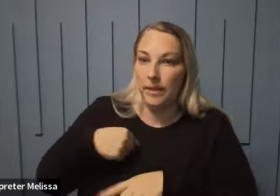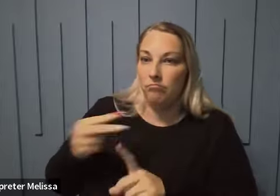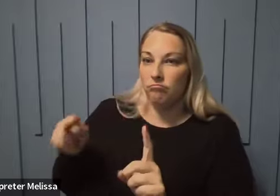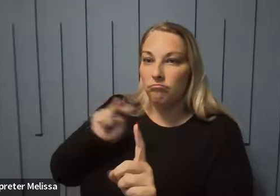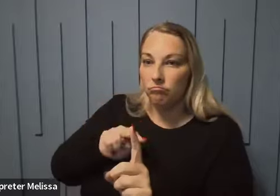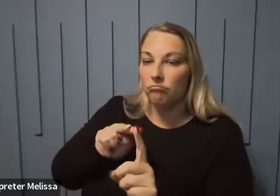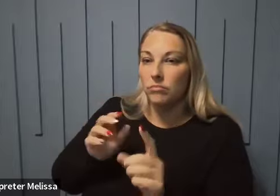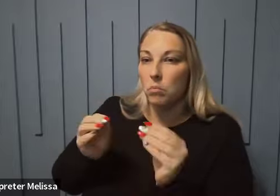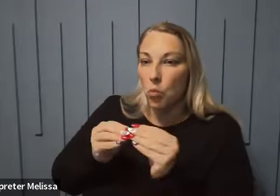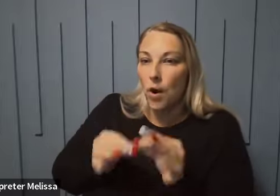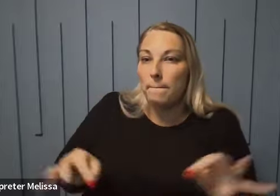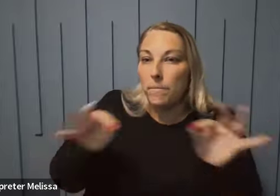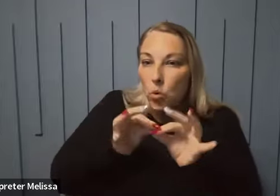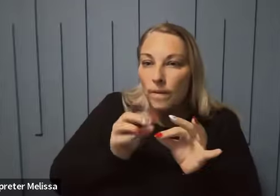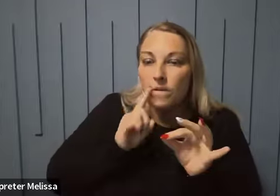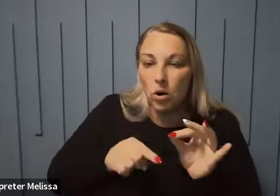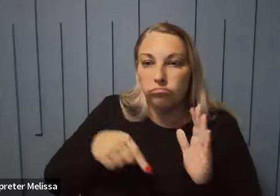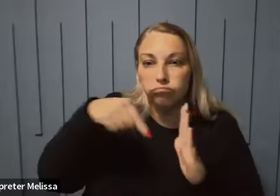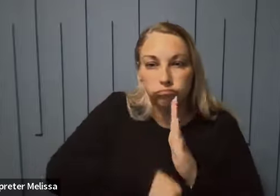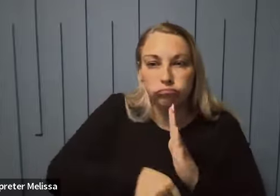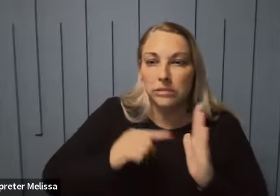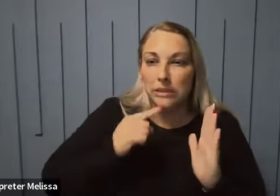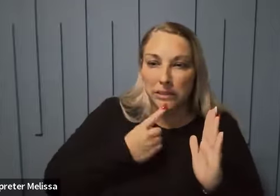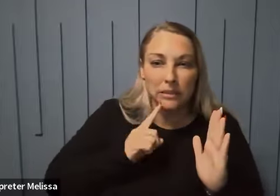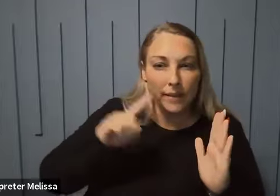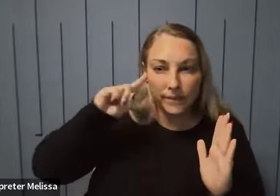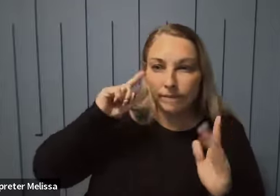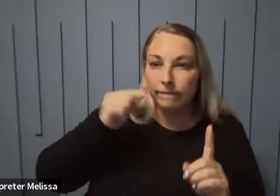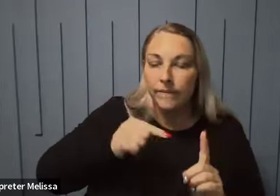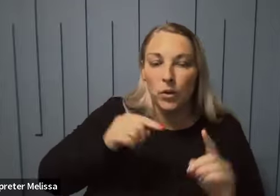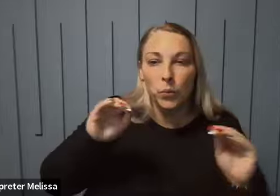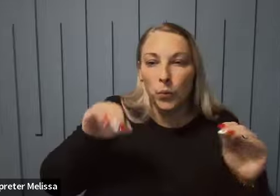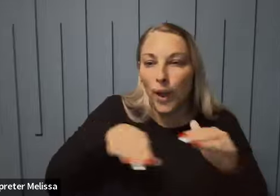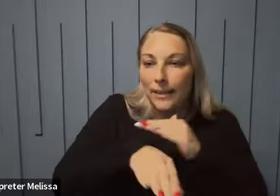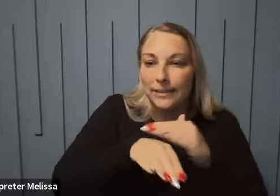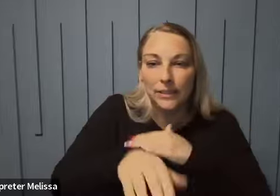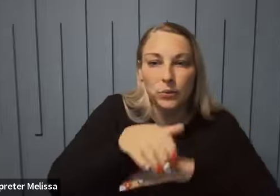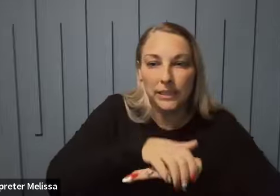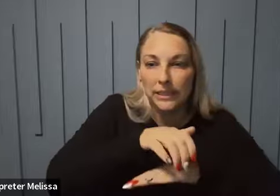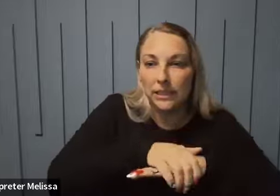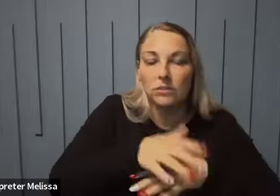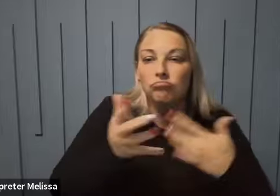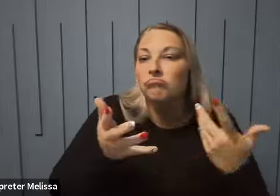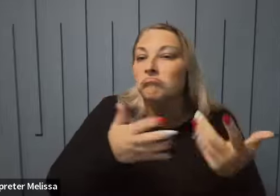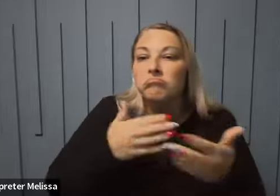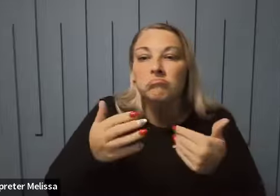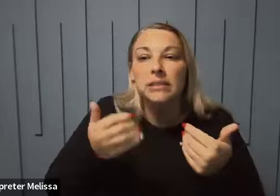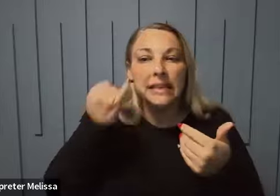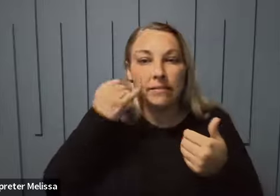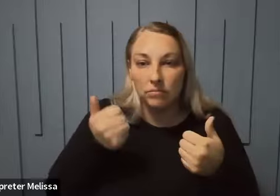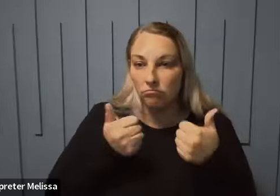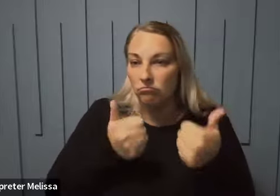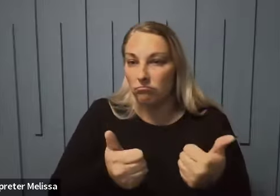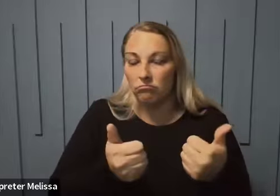is more important for those kids who are profoundly deaf and really have no way to access English. Even if they have, I mean, great, if they have